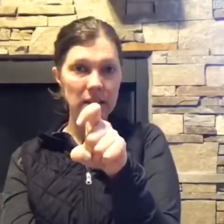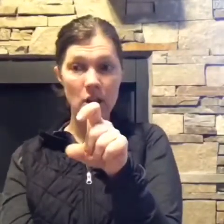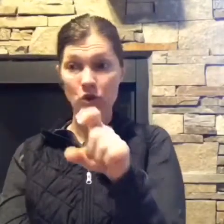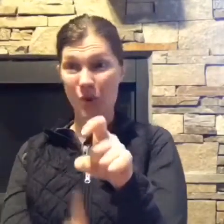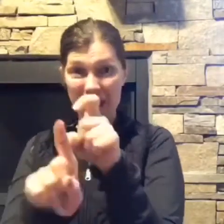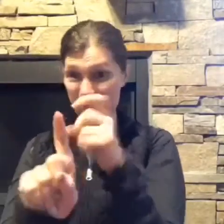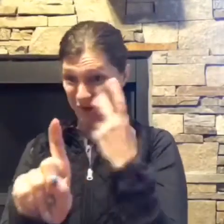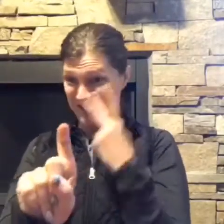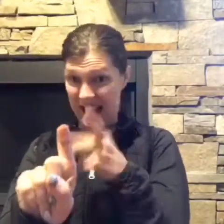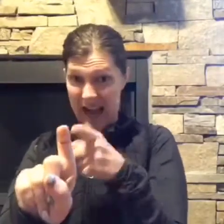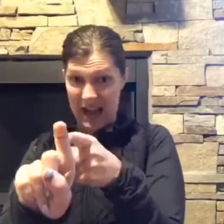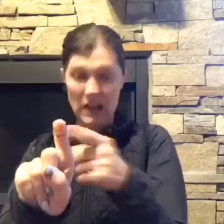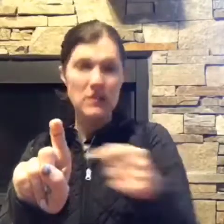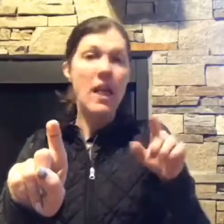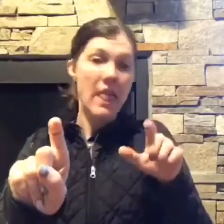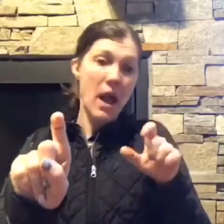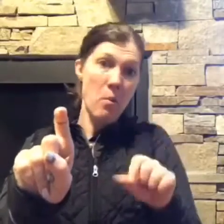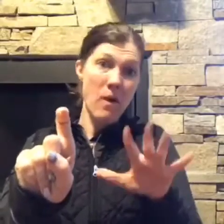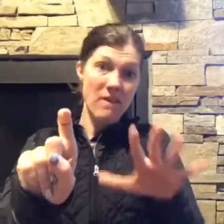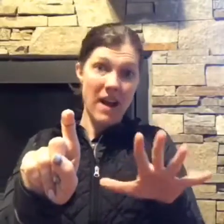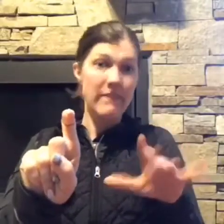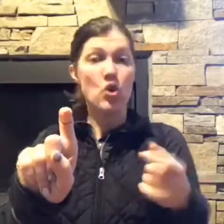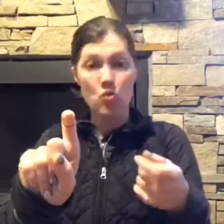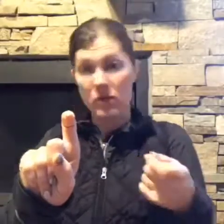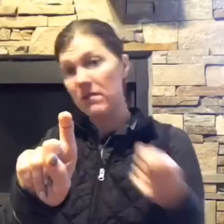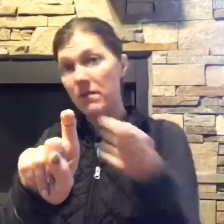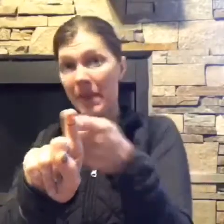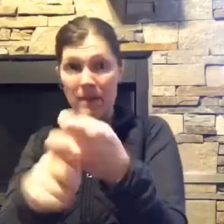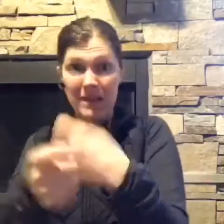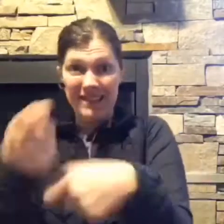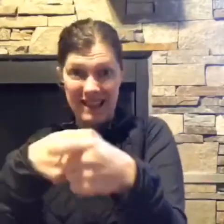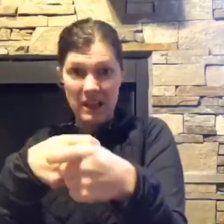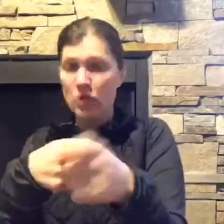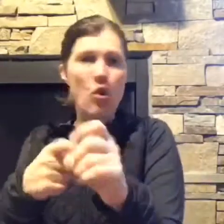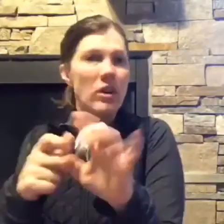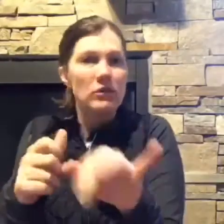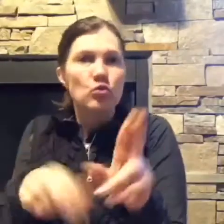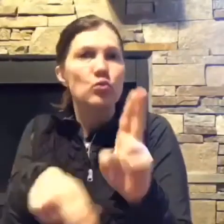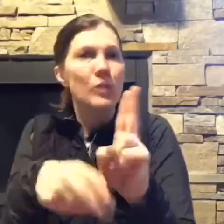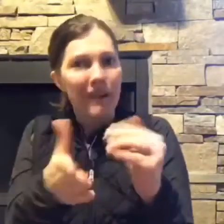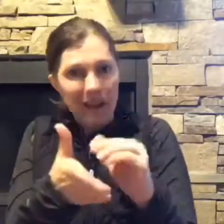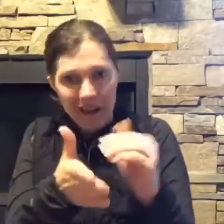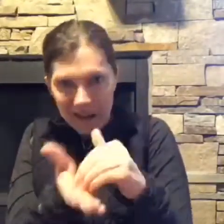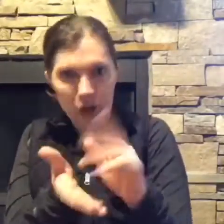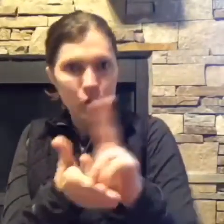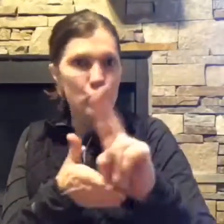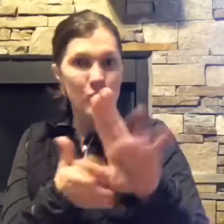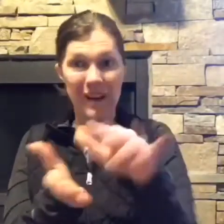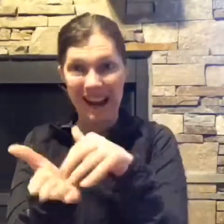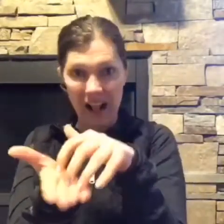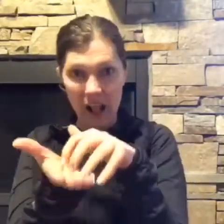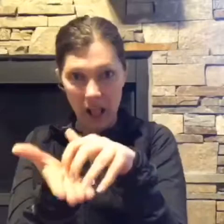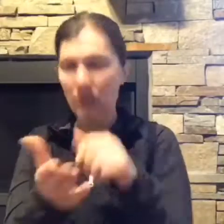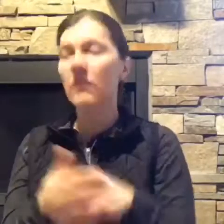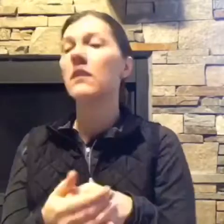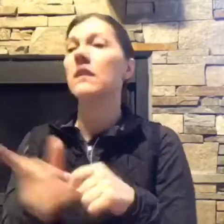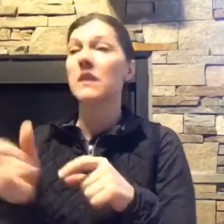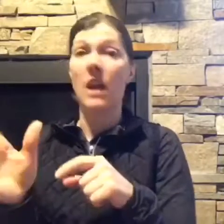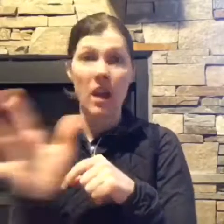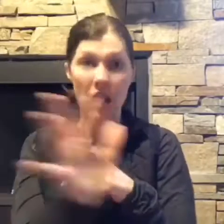again, 16 times 0.5, just plug all that in. That's all calculator work. You get an answer of 4. 4. So this horse, what was the